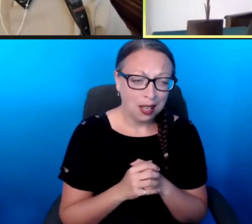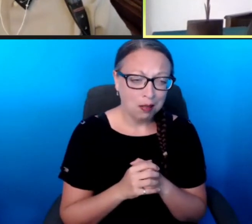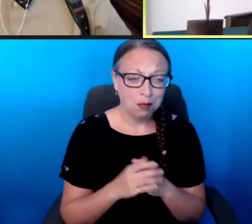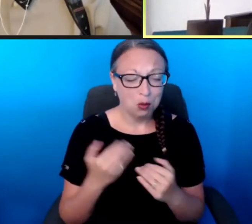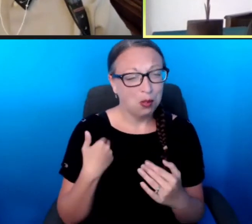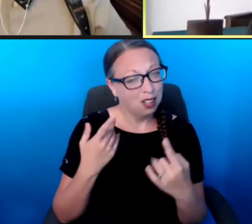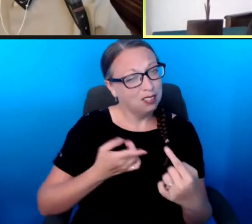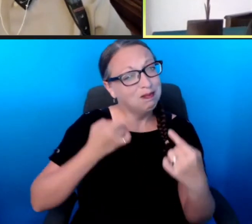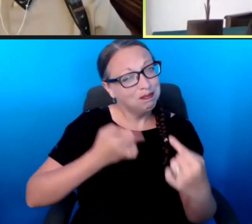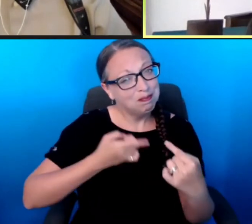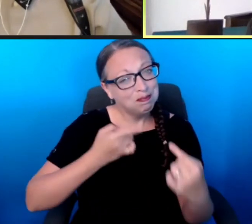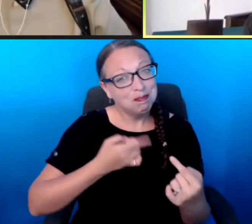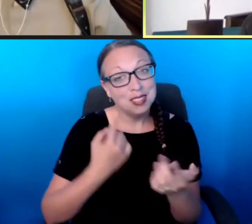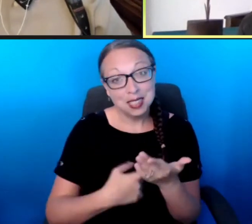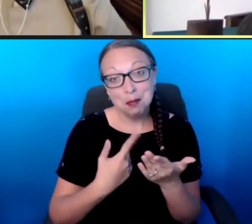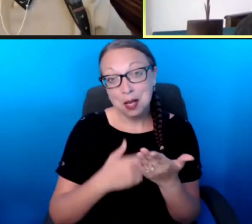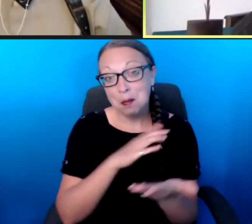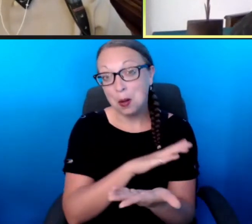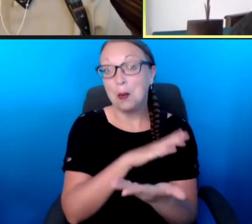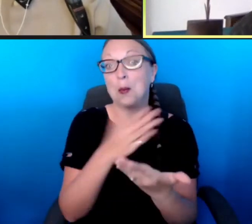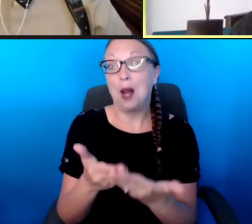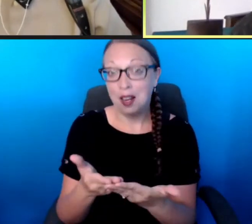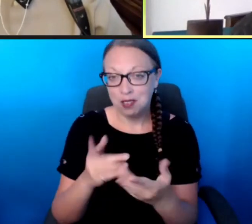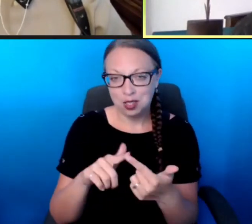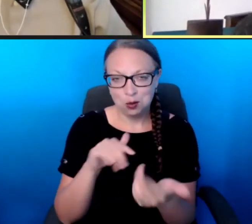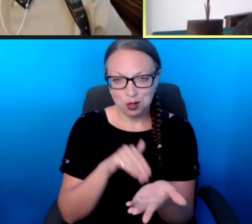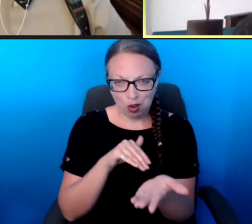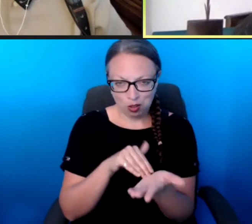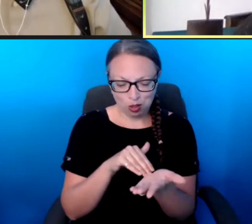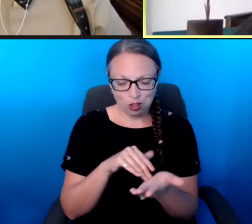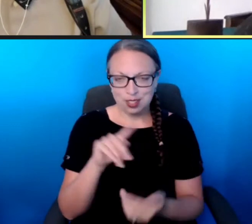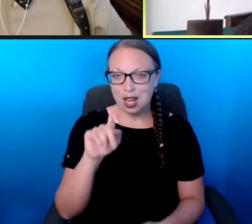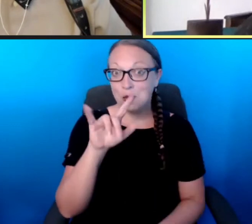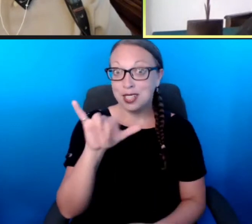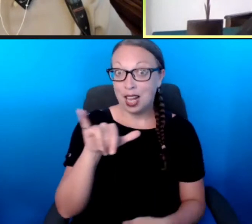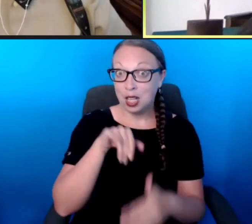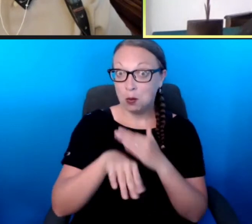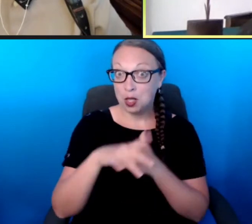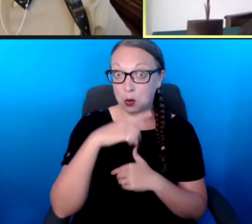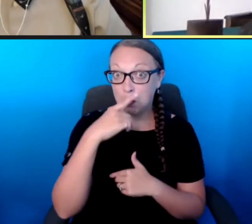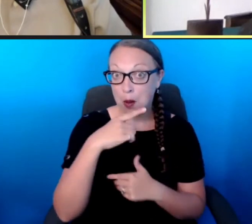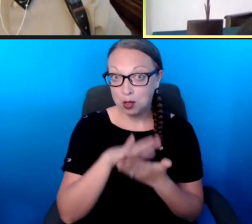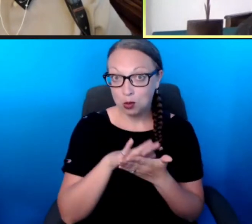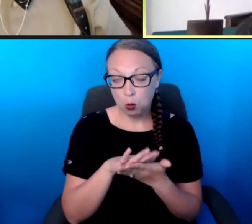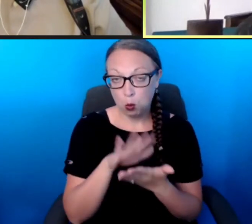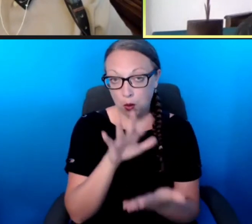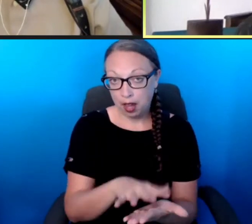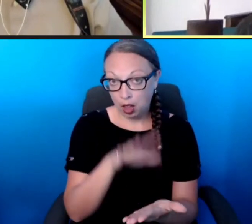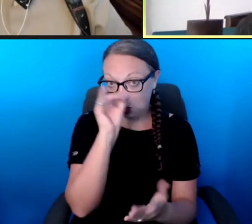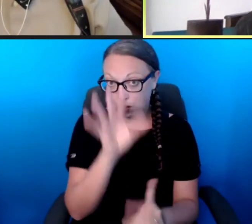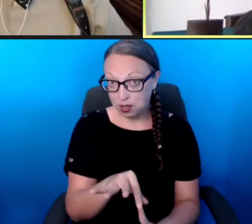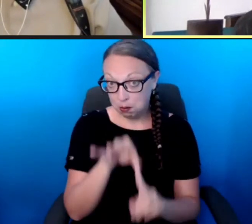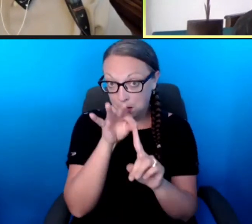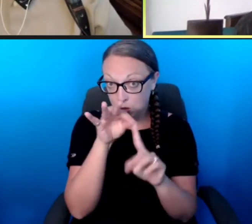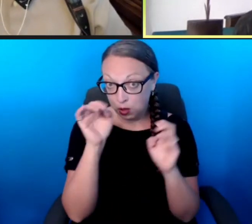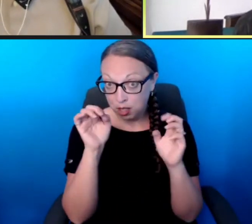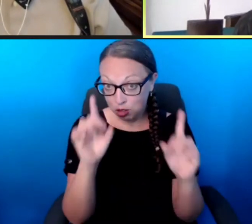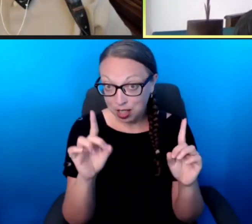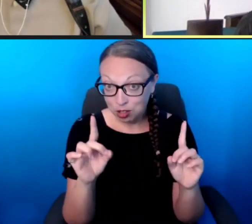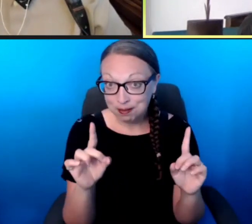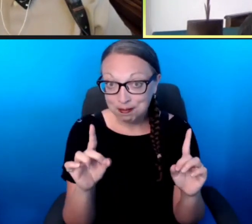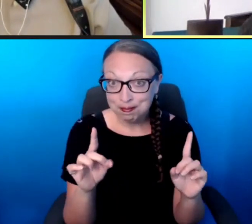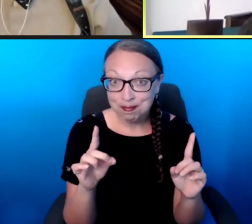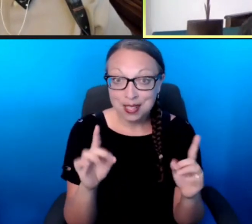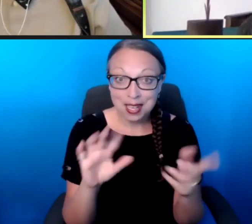difficult time sometimes just making it. As Tally entered public school, I learned that special education, what special